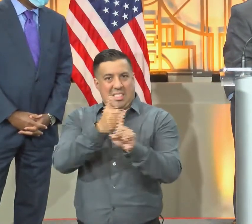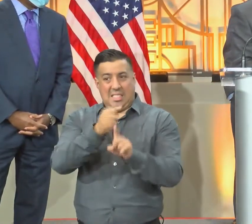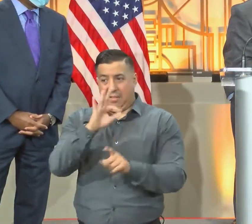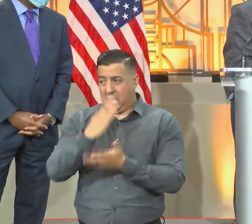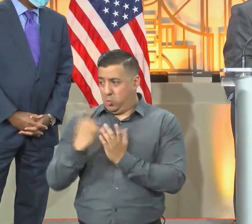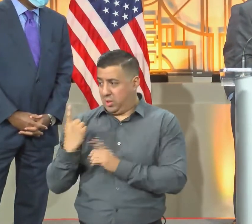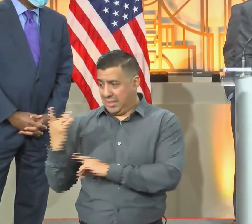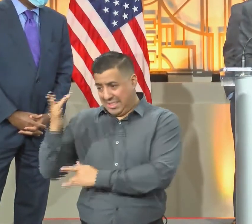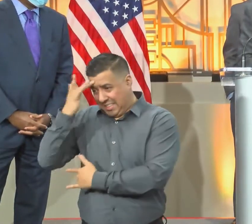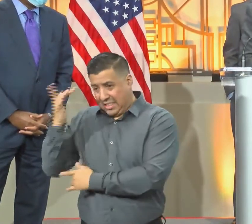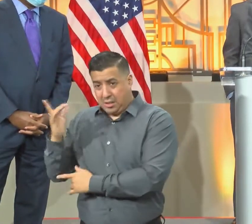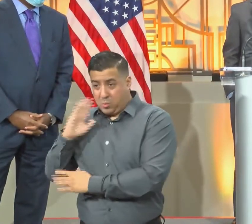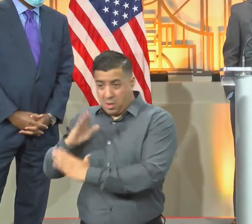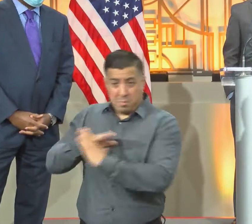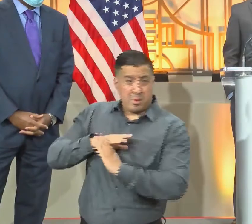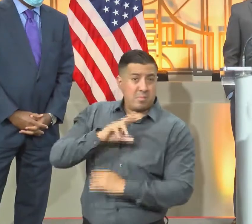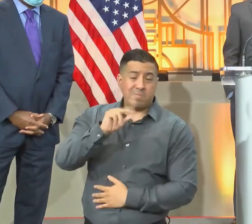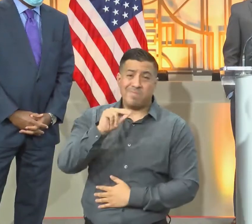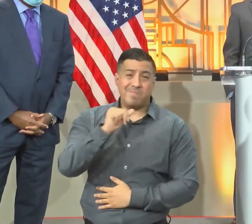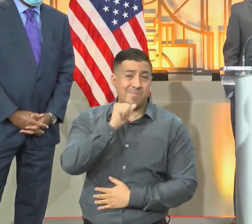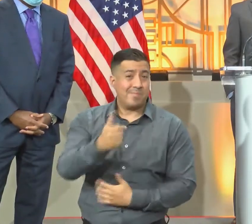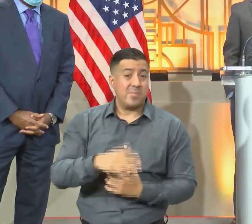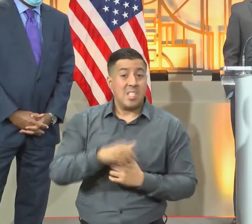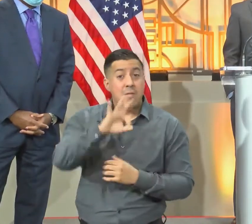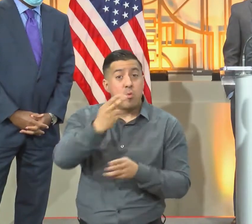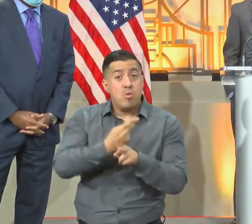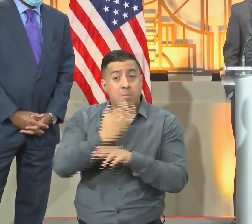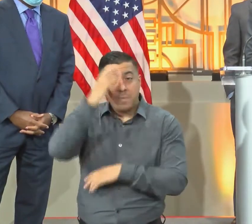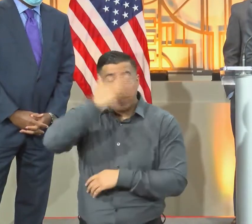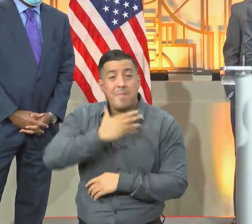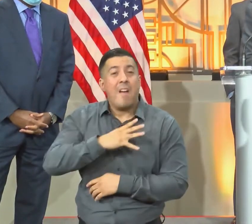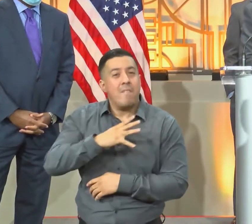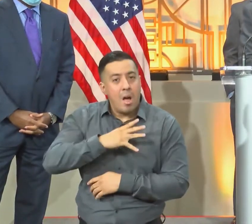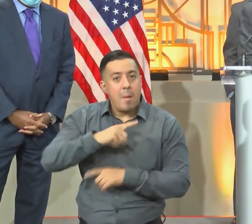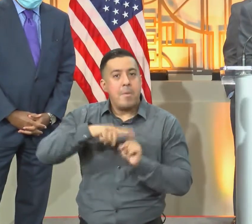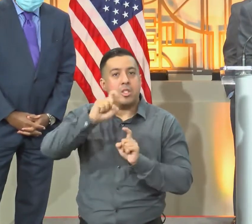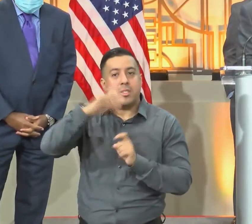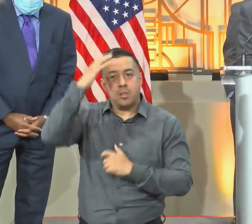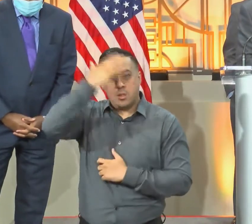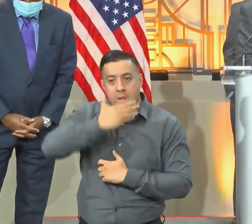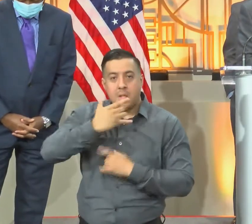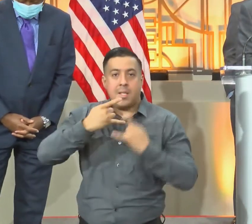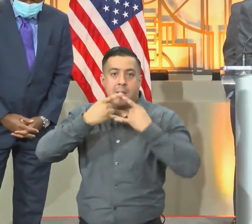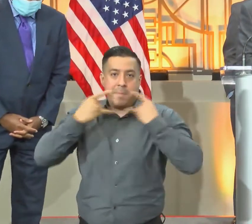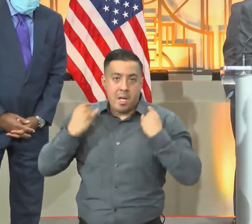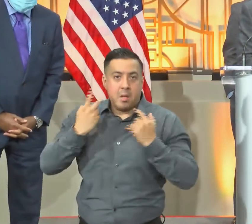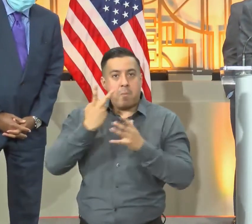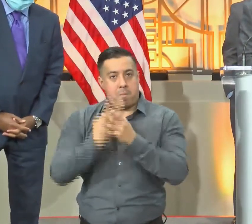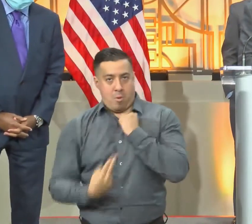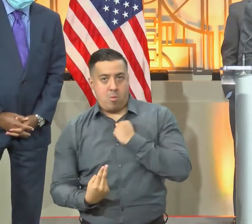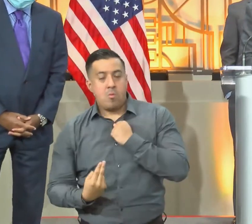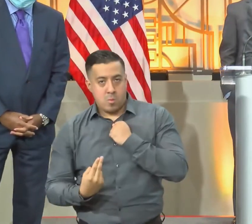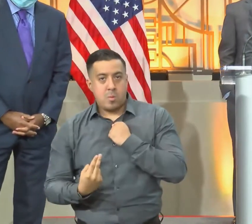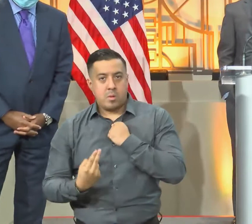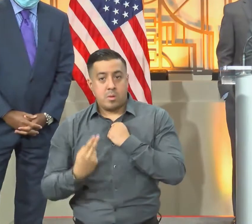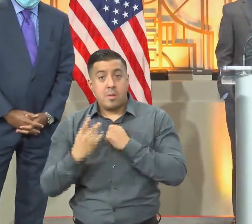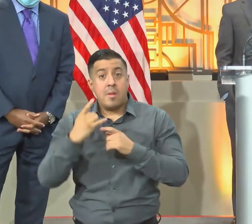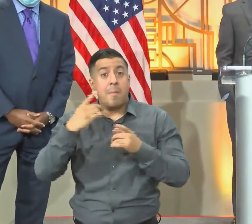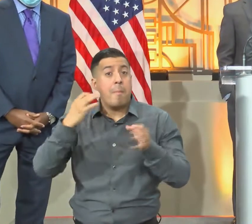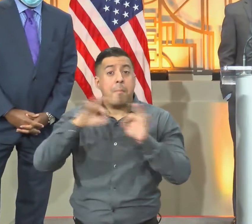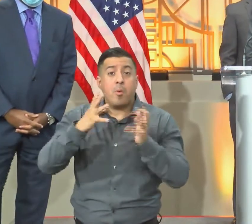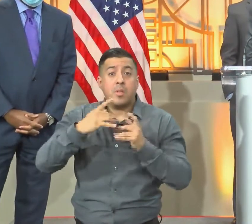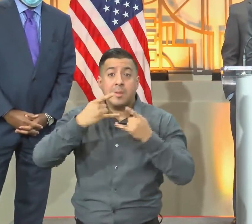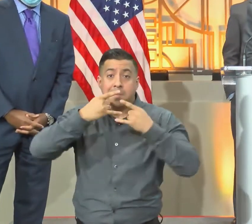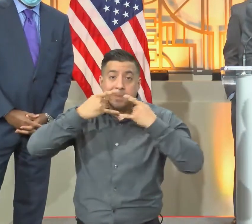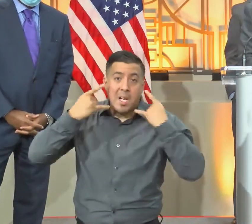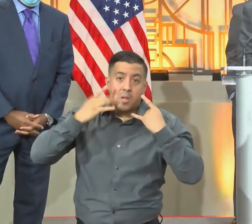you is sick. So if you want to wear a visor, that's fine, but it needs to be worn in conjunction with a mask. So it's the masks that are the important thing. They